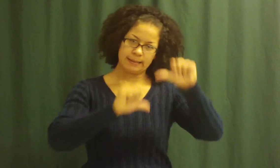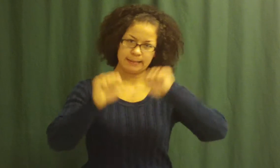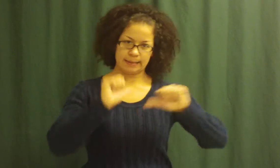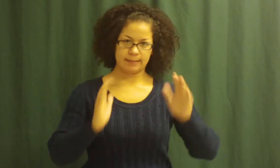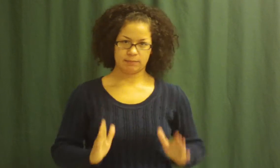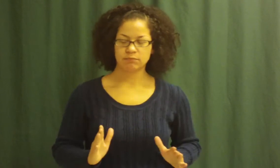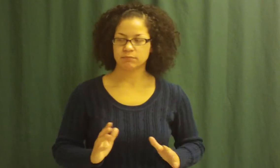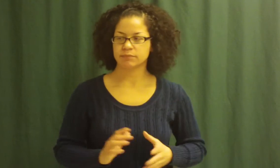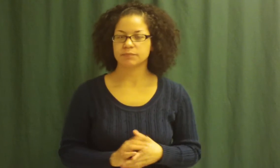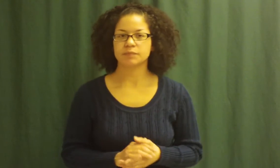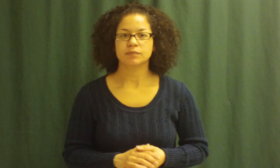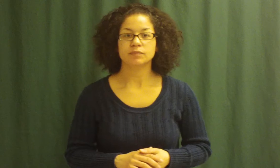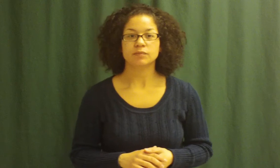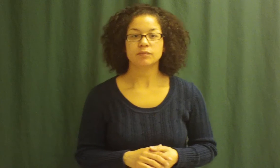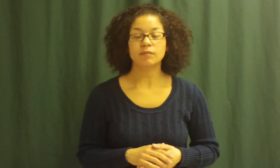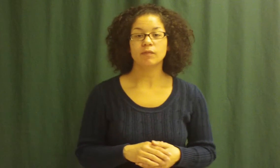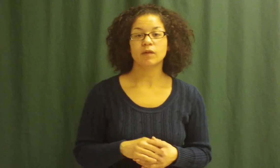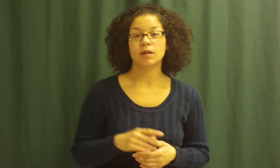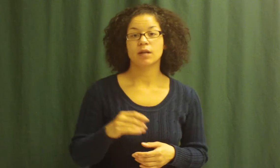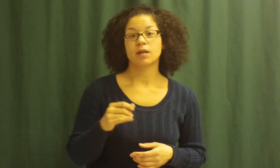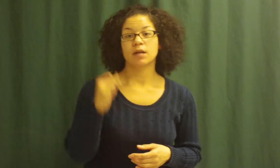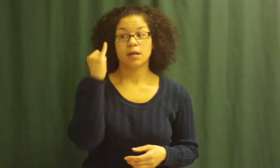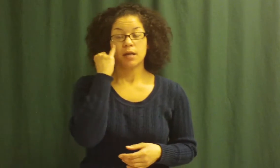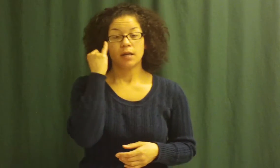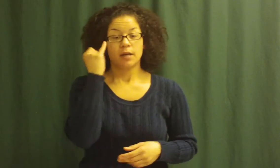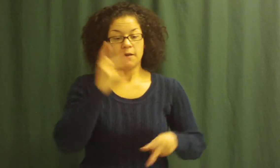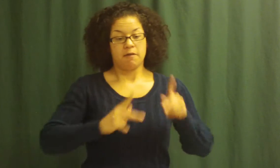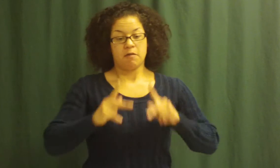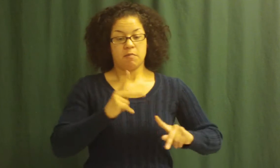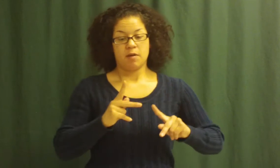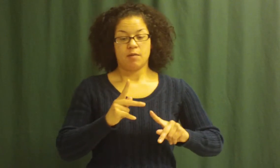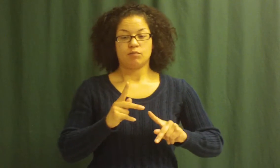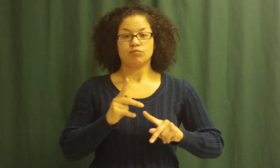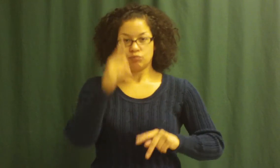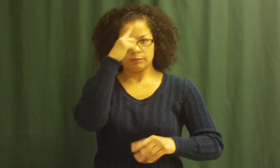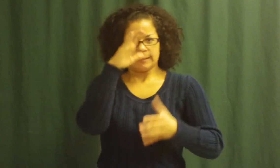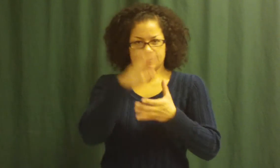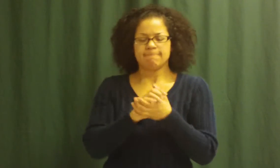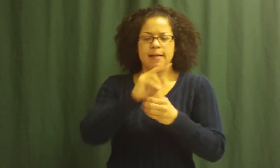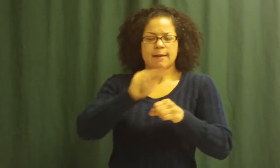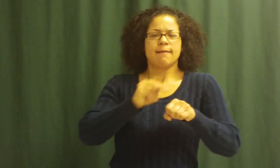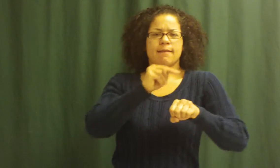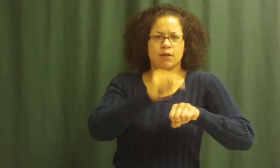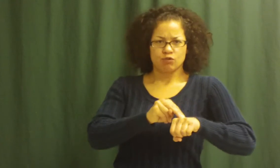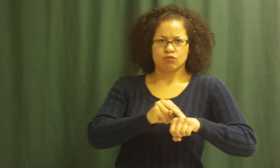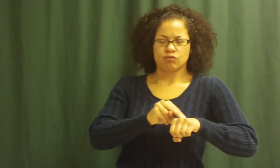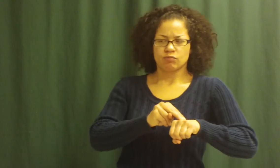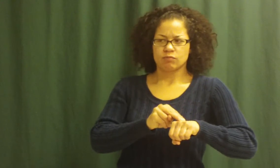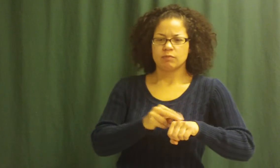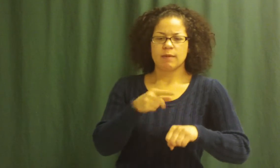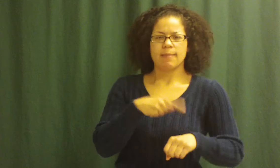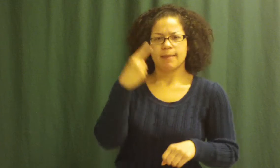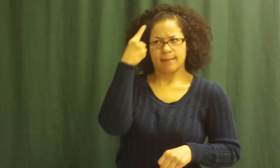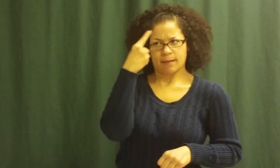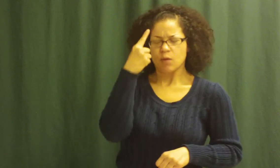proponents of the nature side of the debate maintain that human genetics create cultural